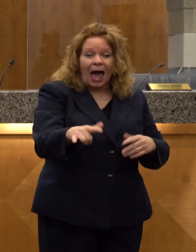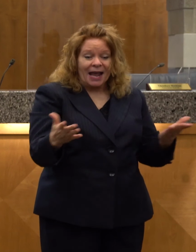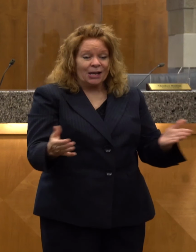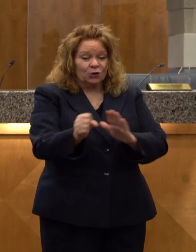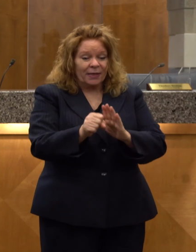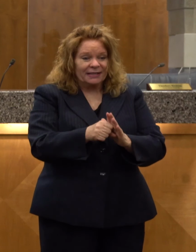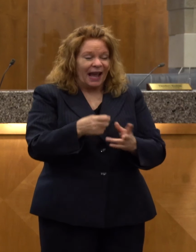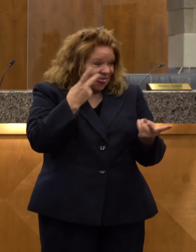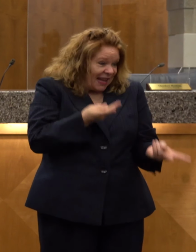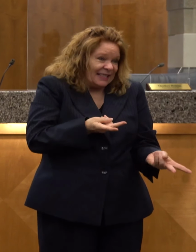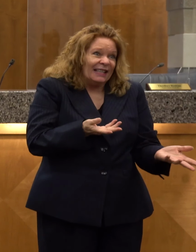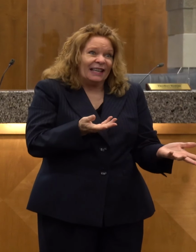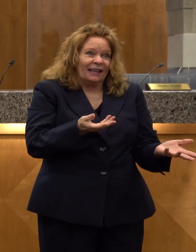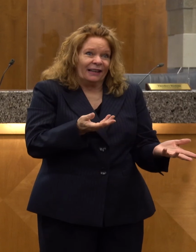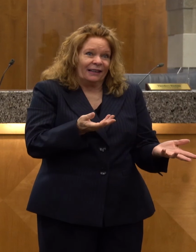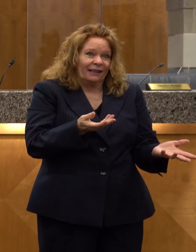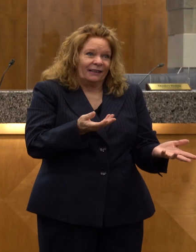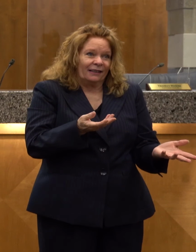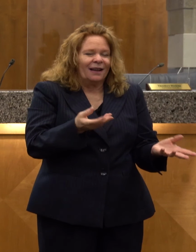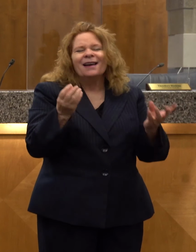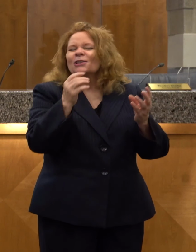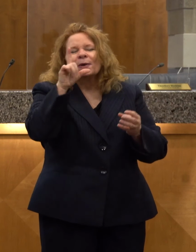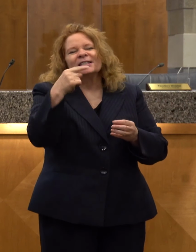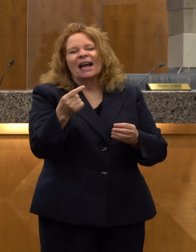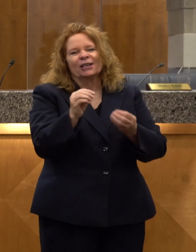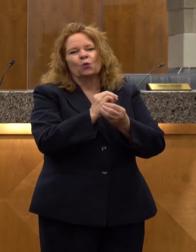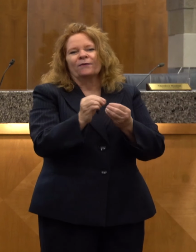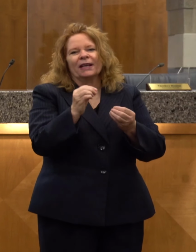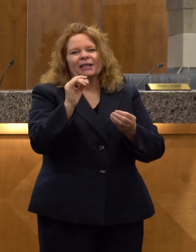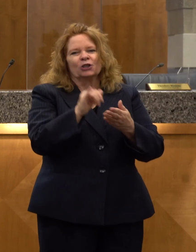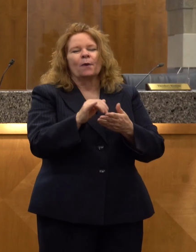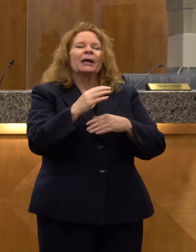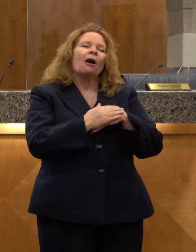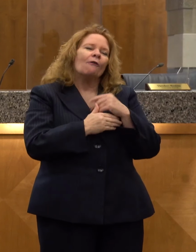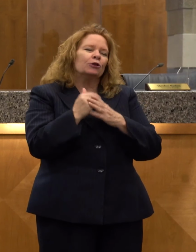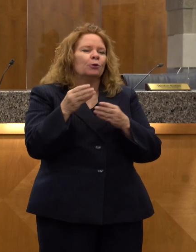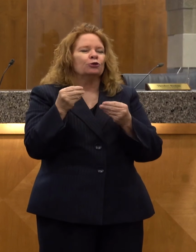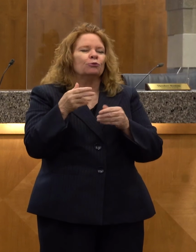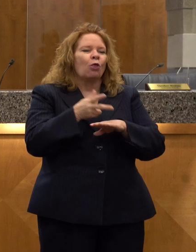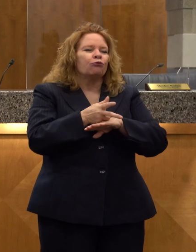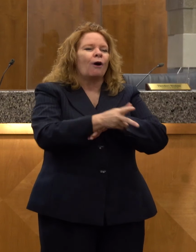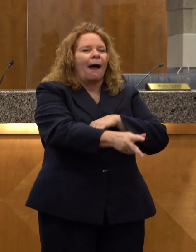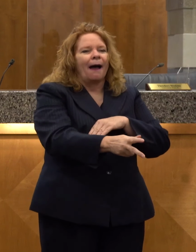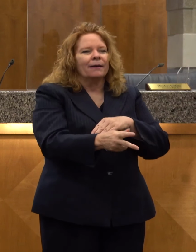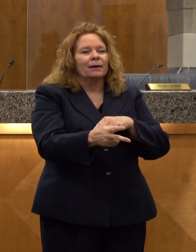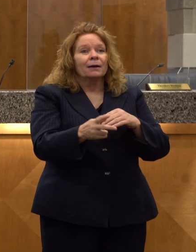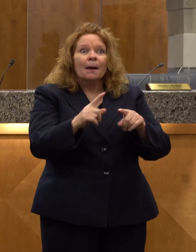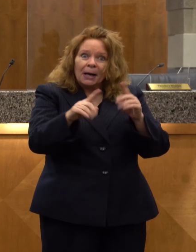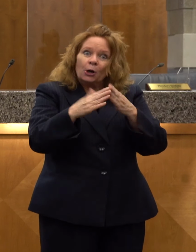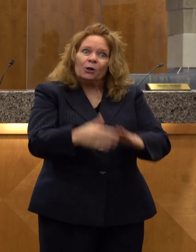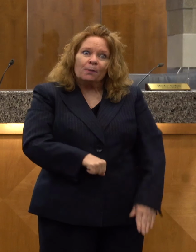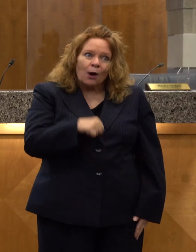state see. So it's more, you know, than just, oh, we're fixing it so it can be a comfortable, smooth ride. It's a sense of community pride.